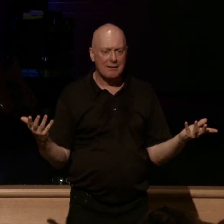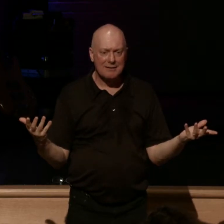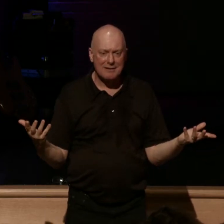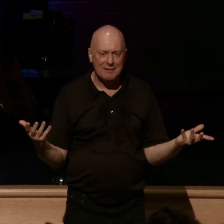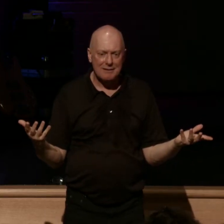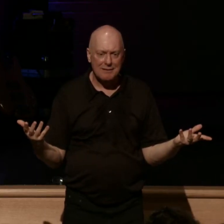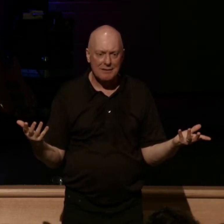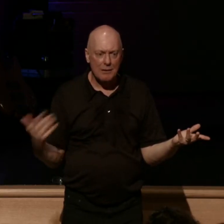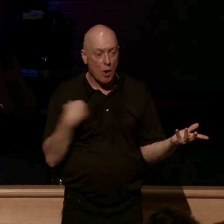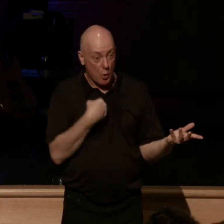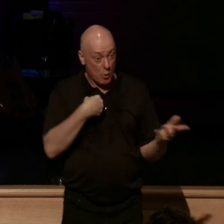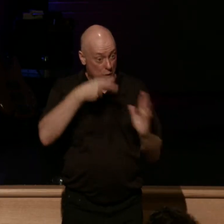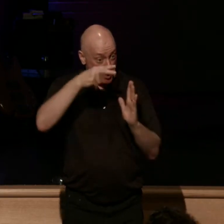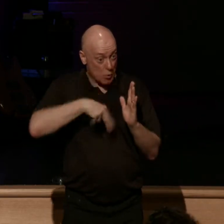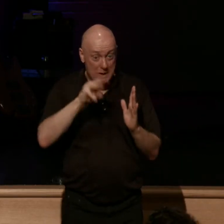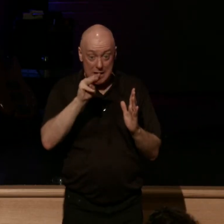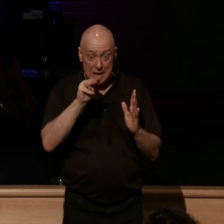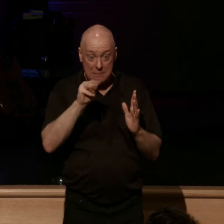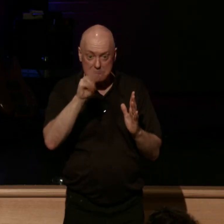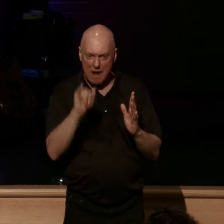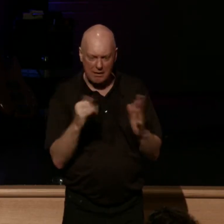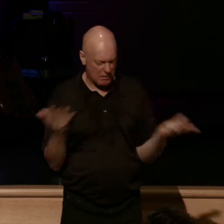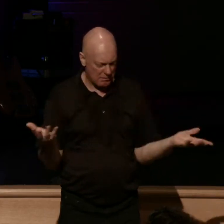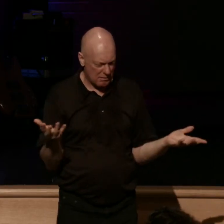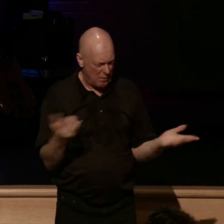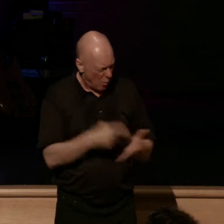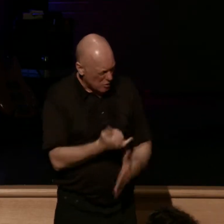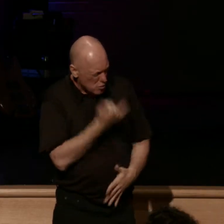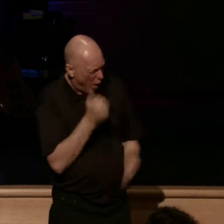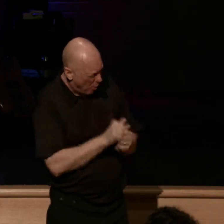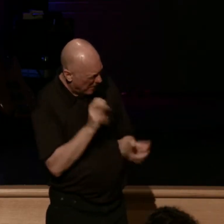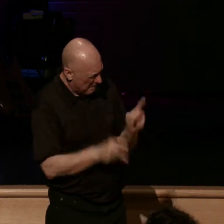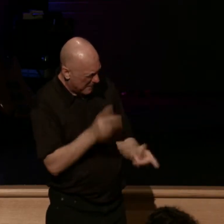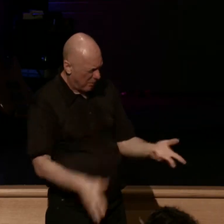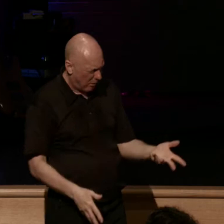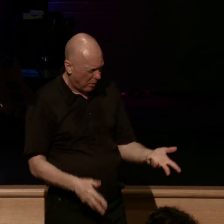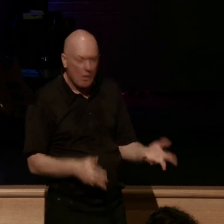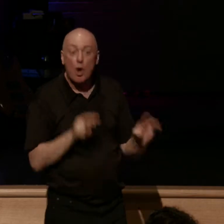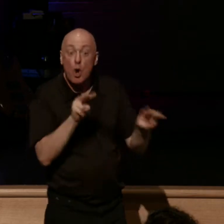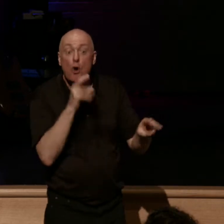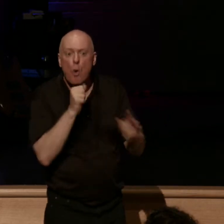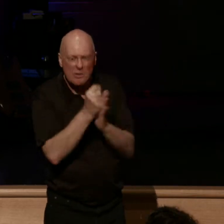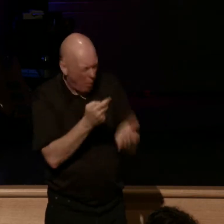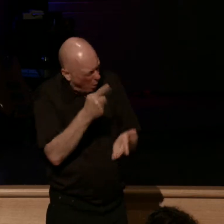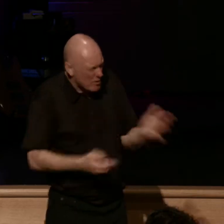protection. Now, we look at Malachi's day. We're like, why? What's wrong with the people? We look at the Old Testament. We go, man,